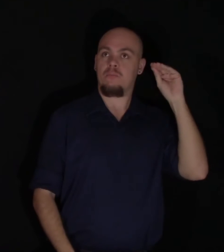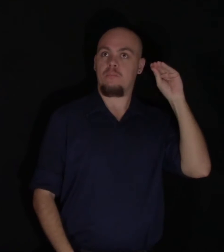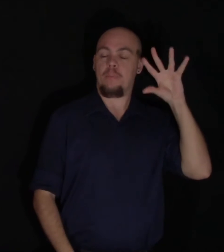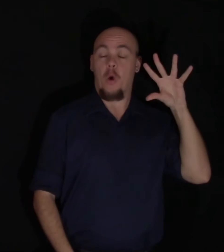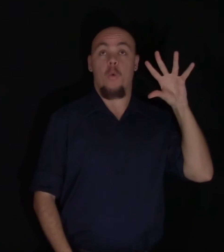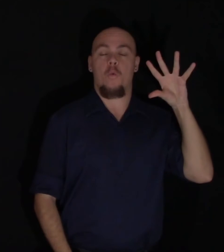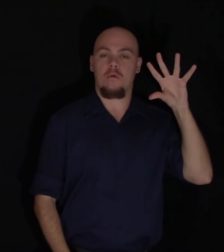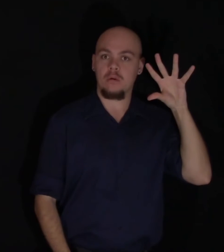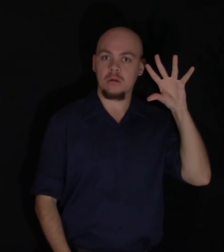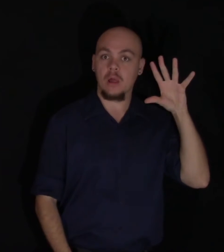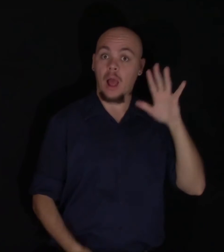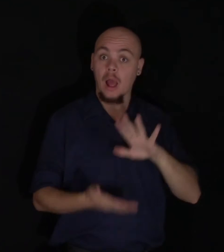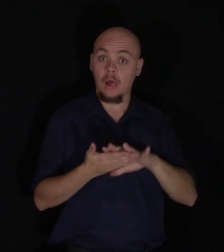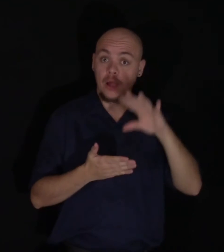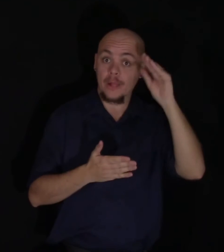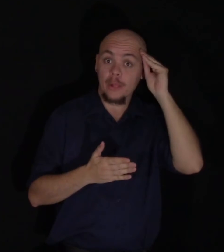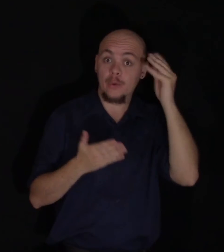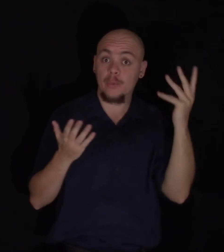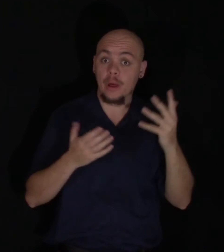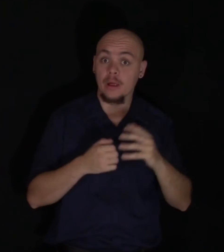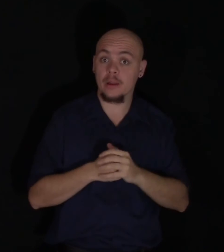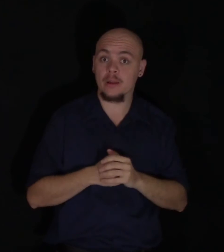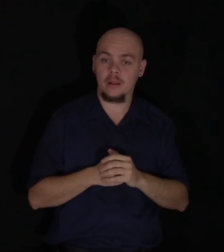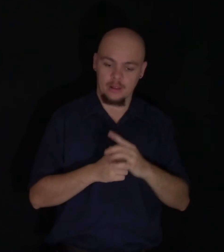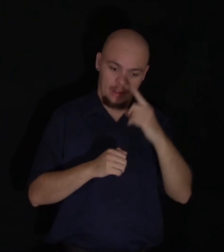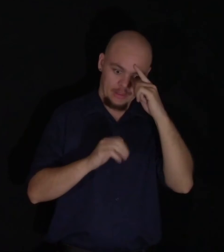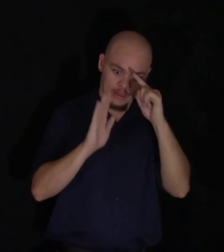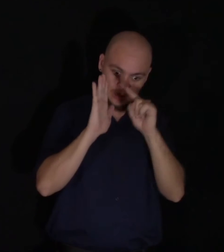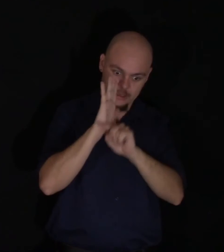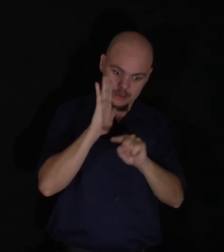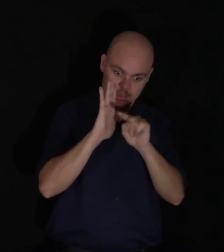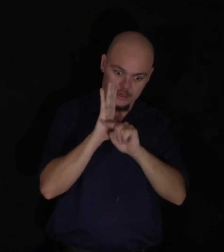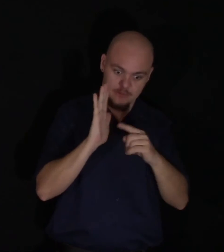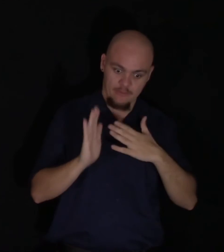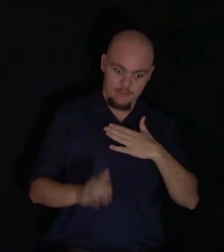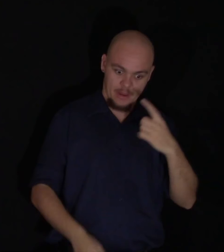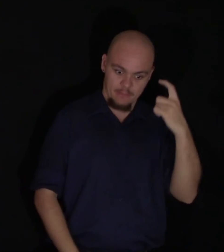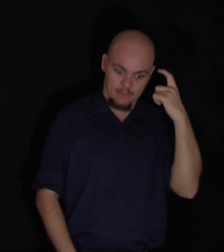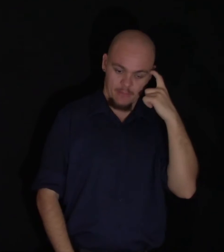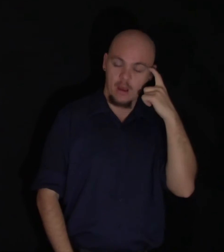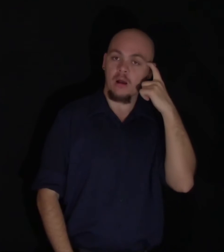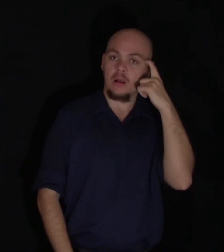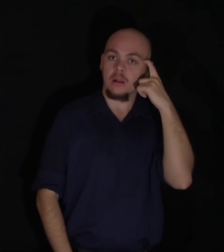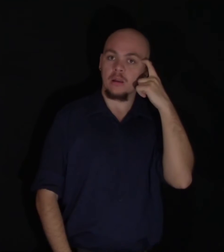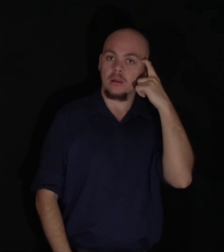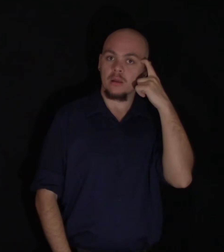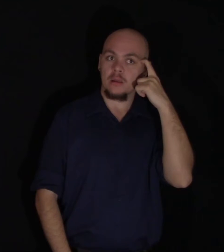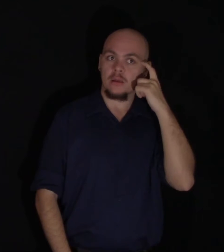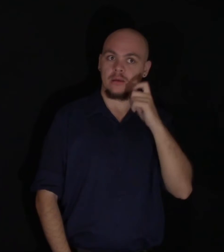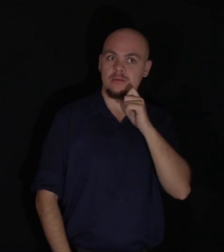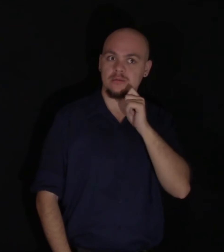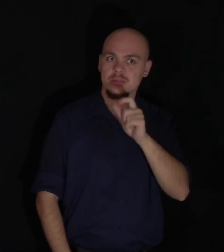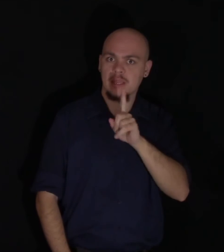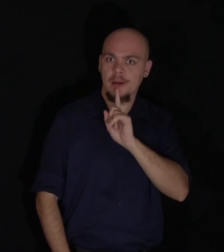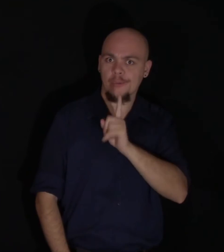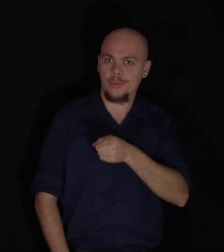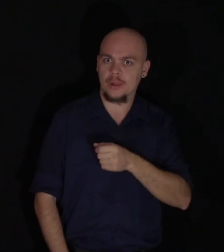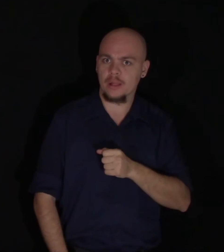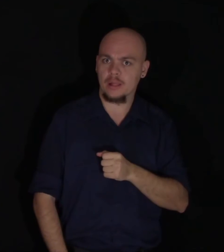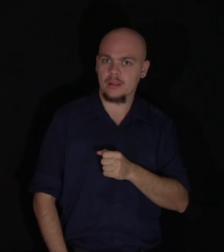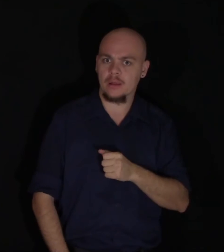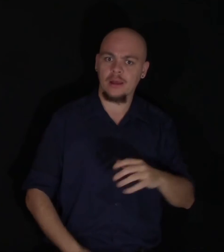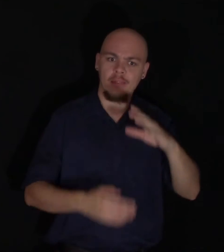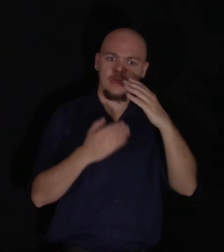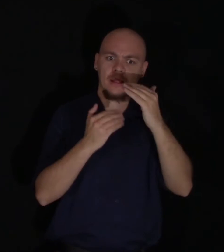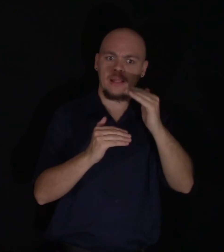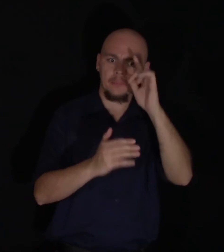what I learned. I learned that, oh my gosh, this negative chatter going on in my mind is not real. These limiting beliefs